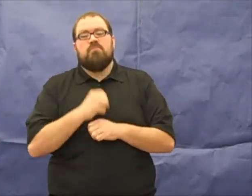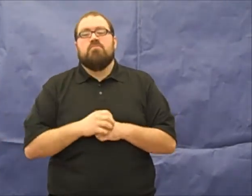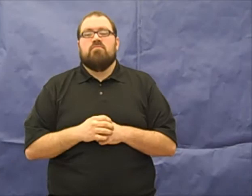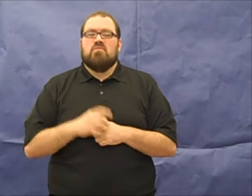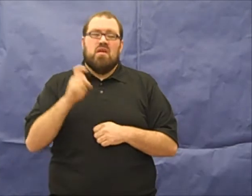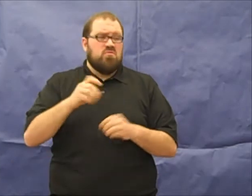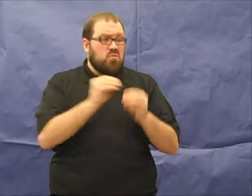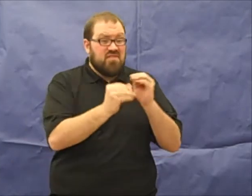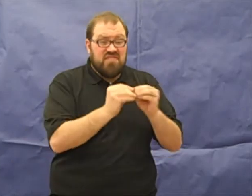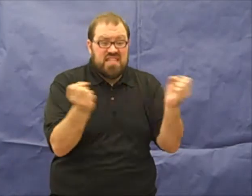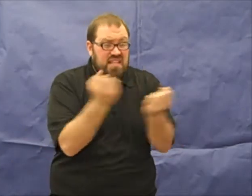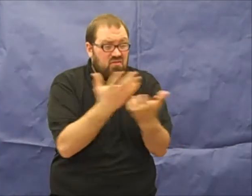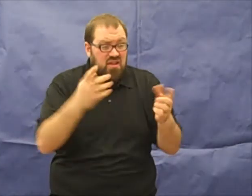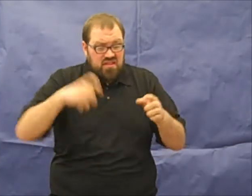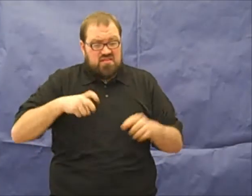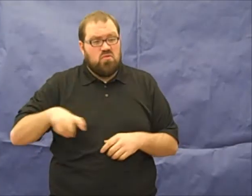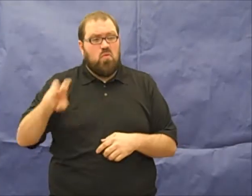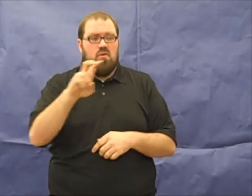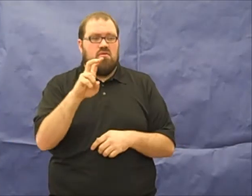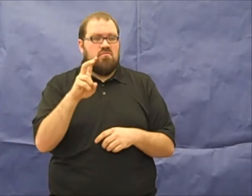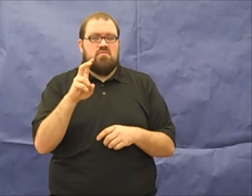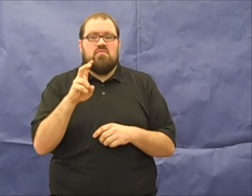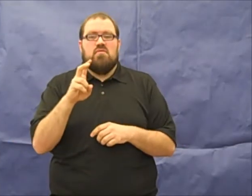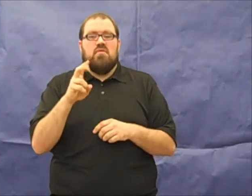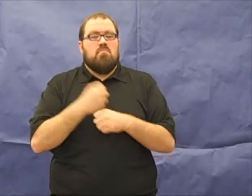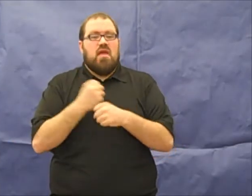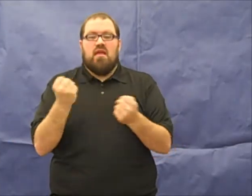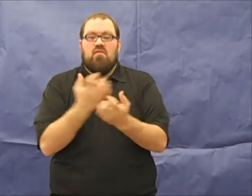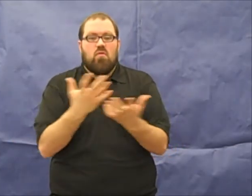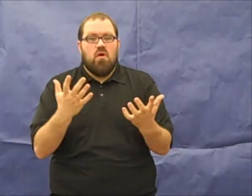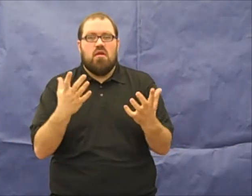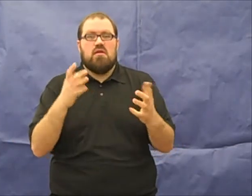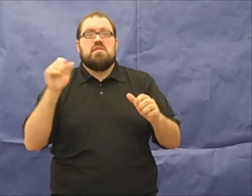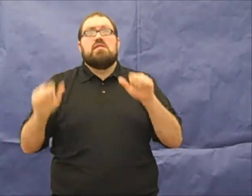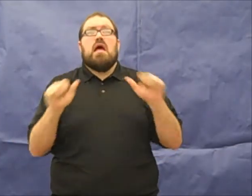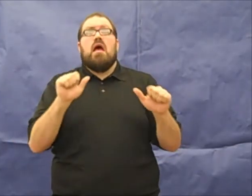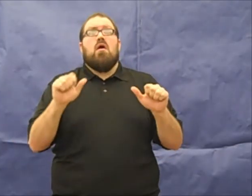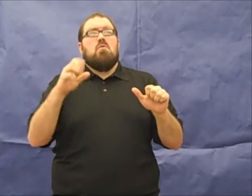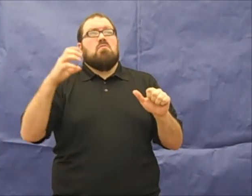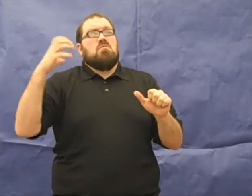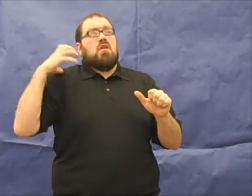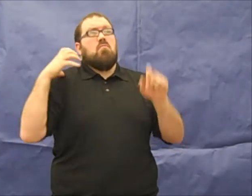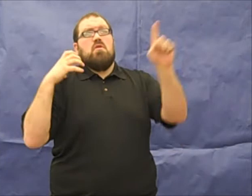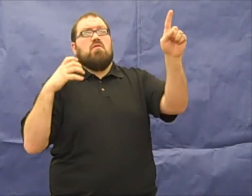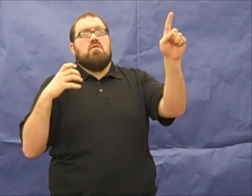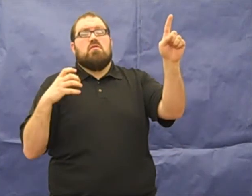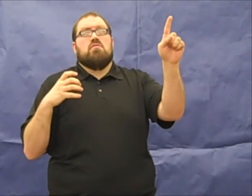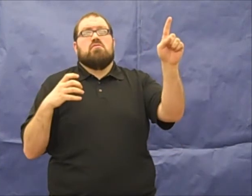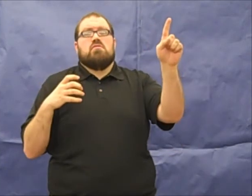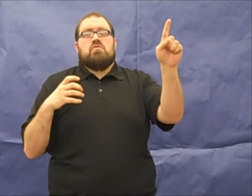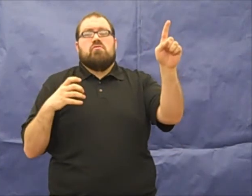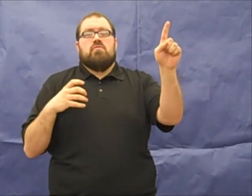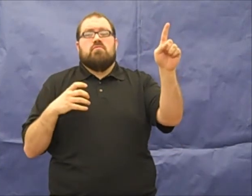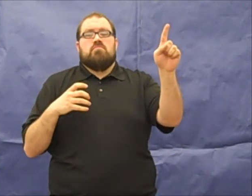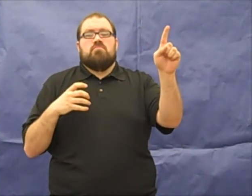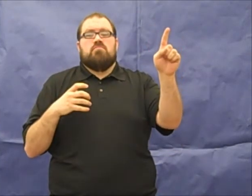Make everybody who who doubted believed that I acted out of